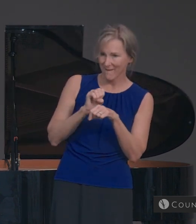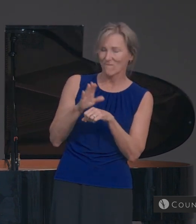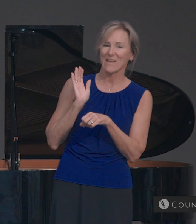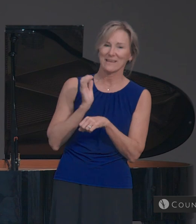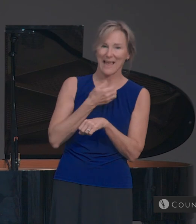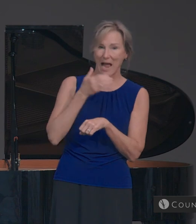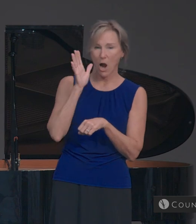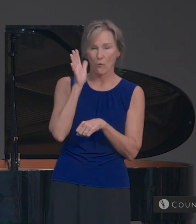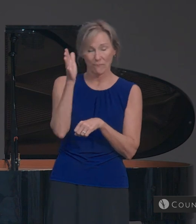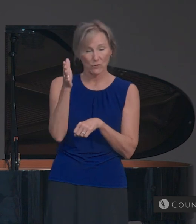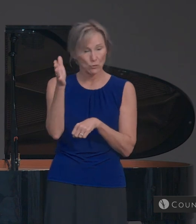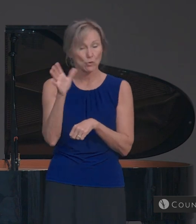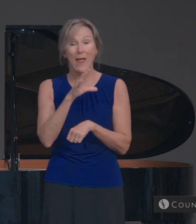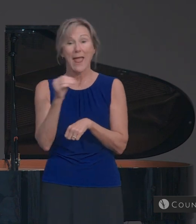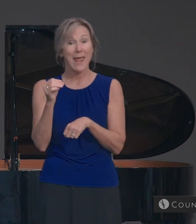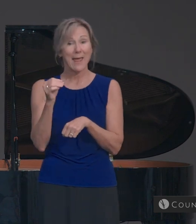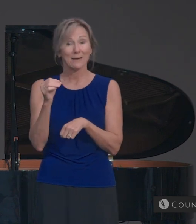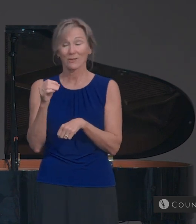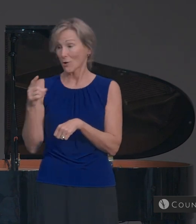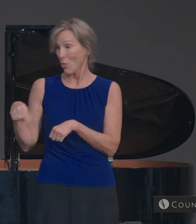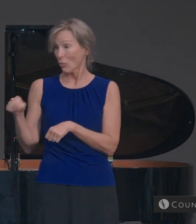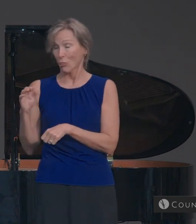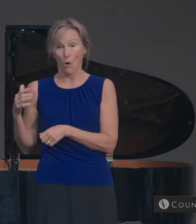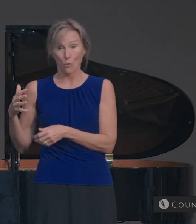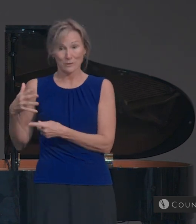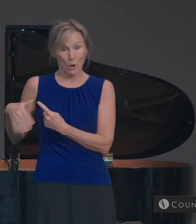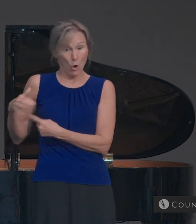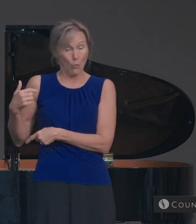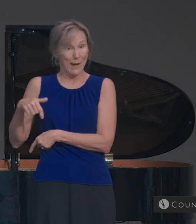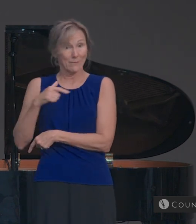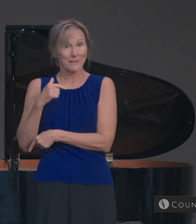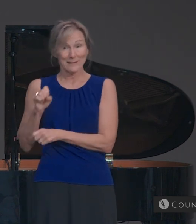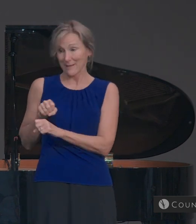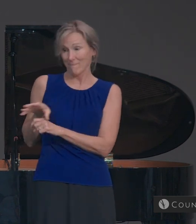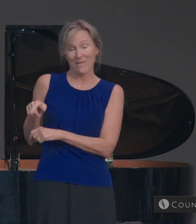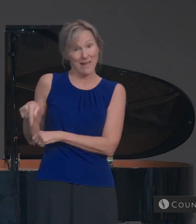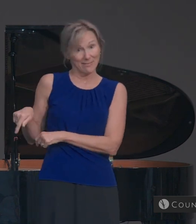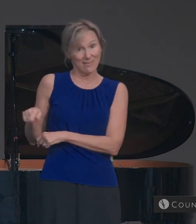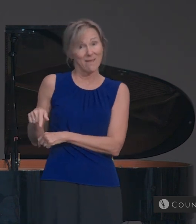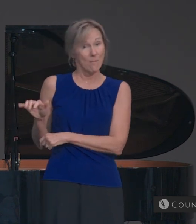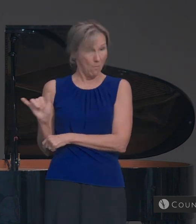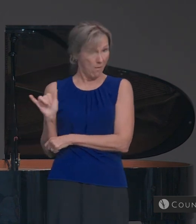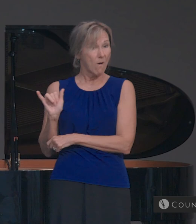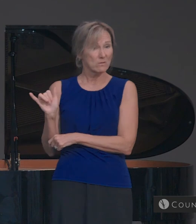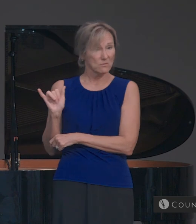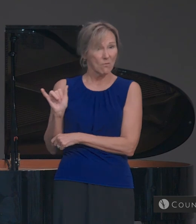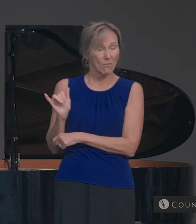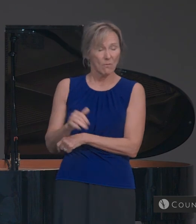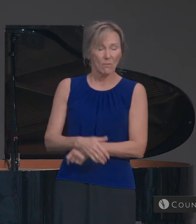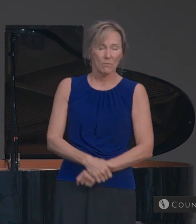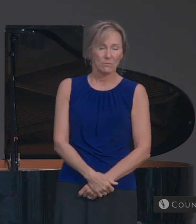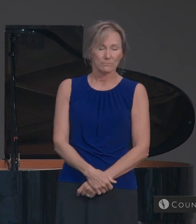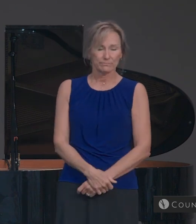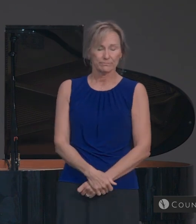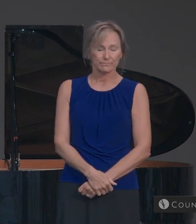those around us. That calls us to be aware of the choices we're making and to take seriously what we're supposed to